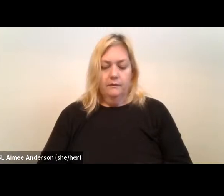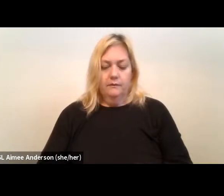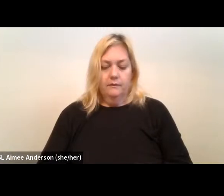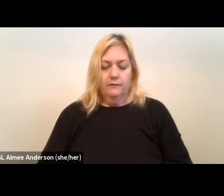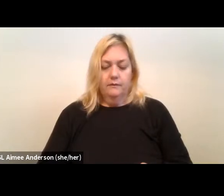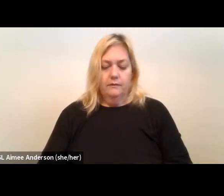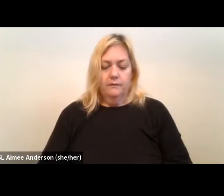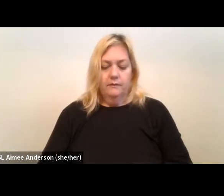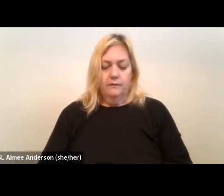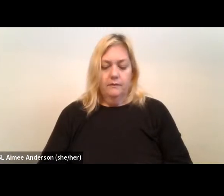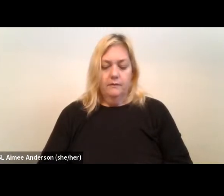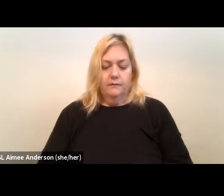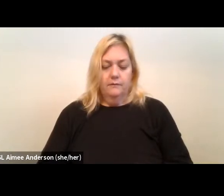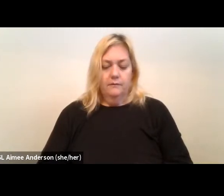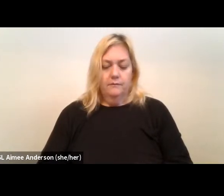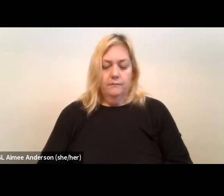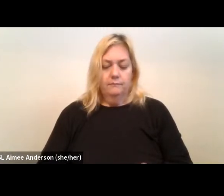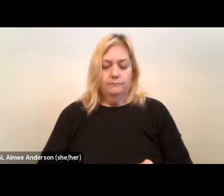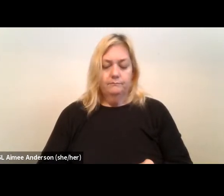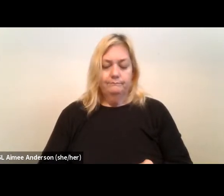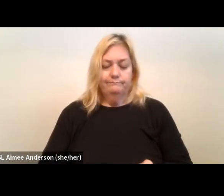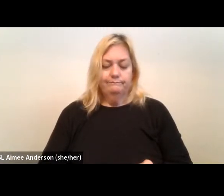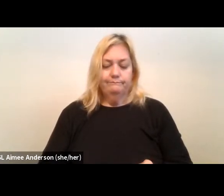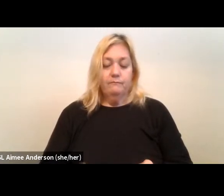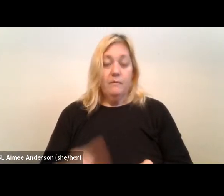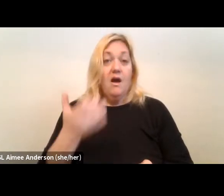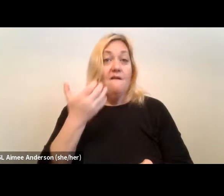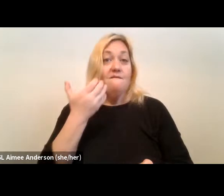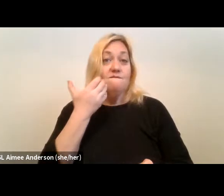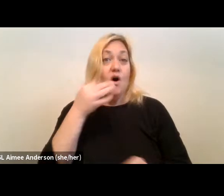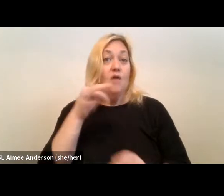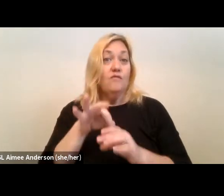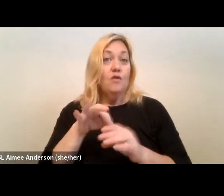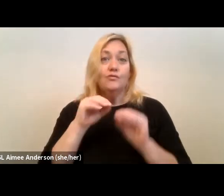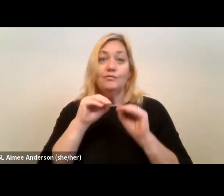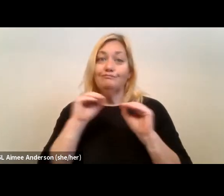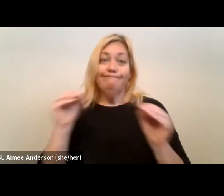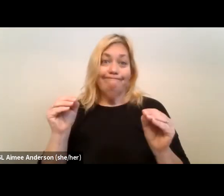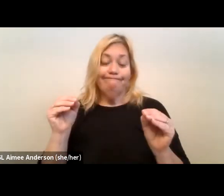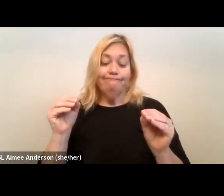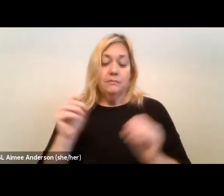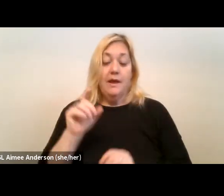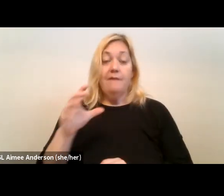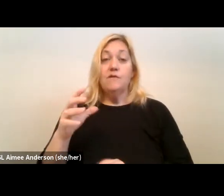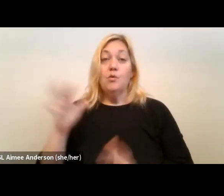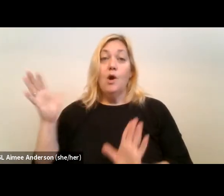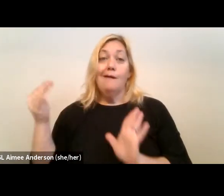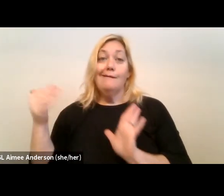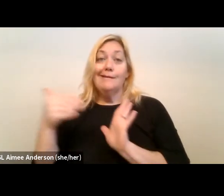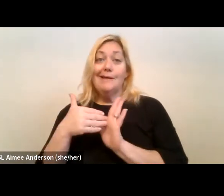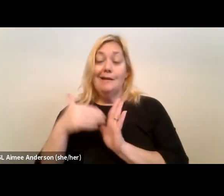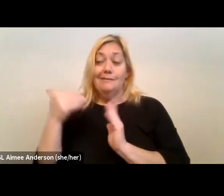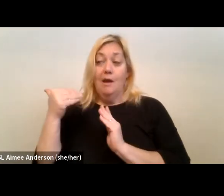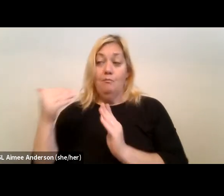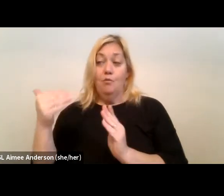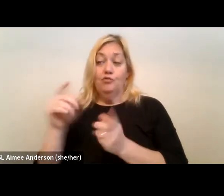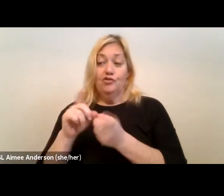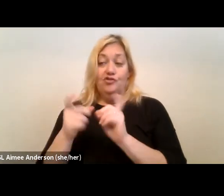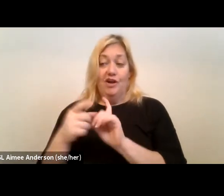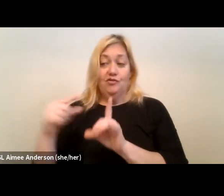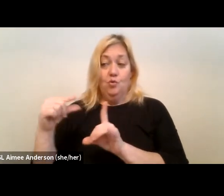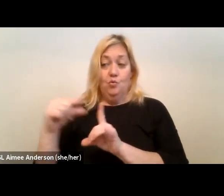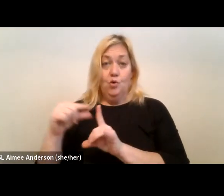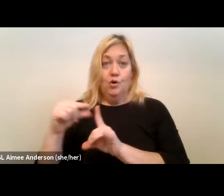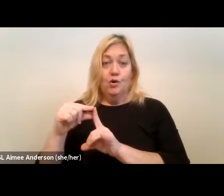There are no phone votes. Okay, if you're against the motion to change the word or to and,